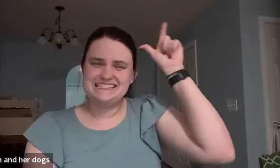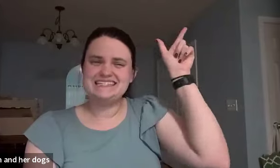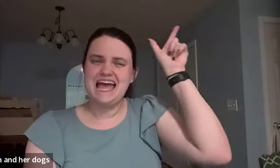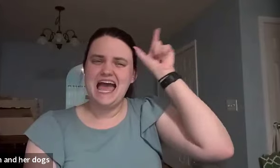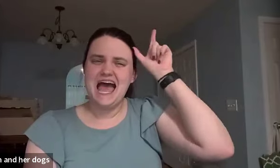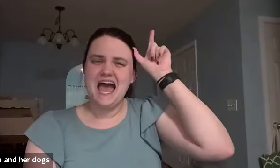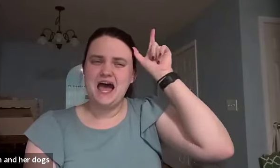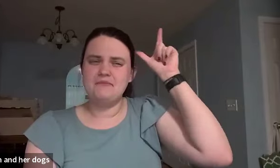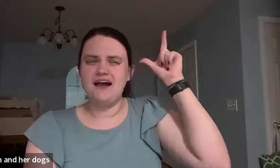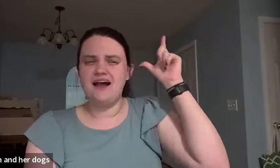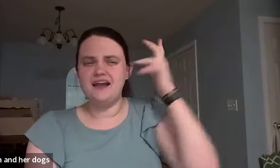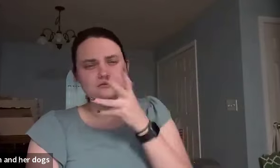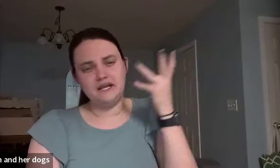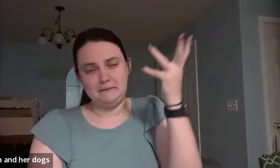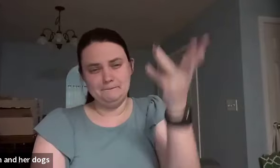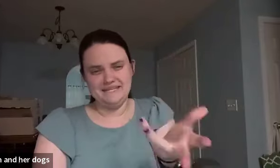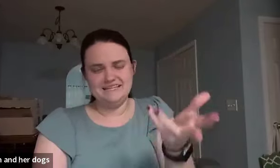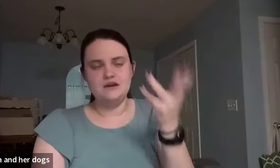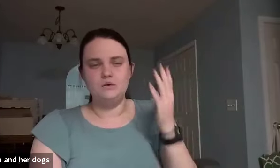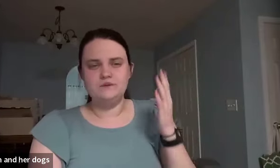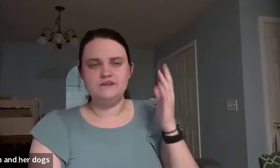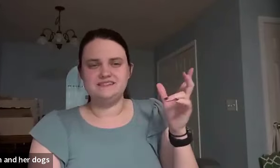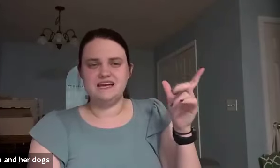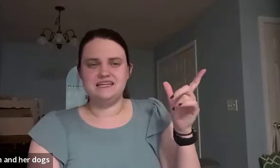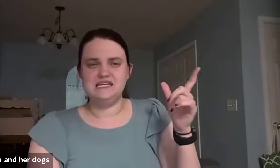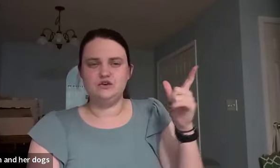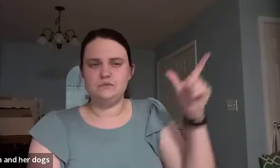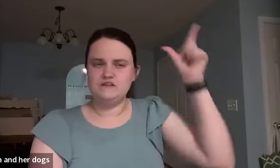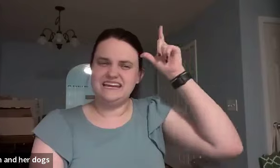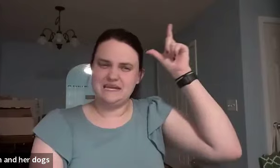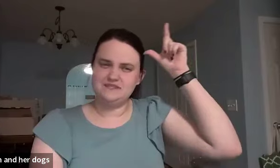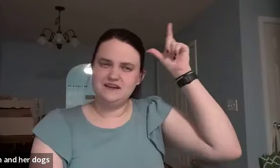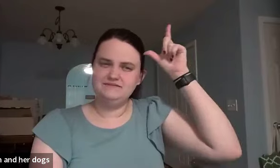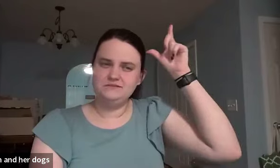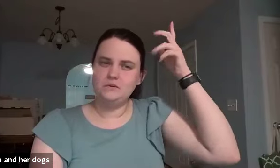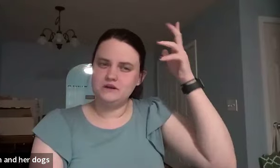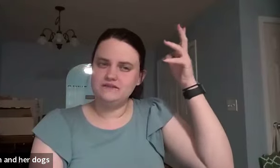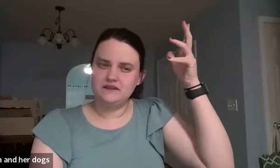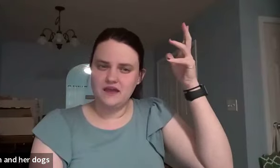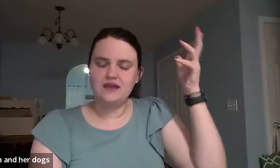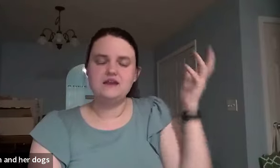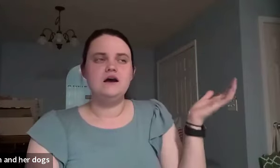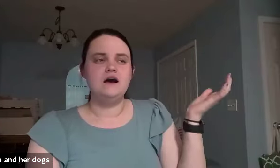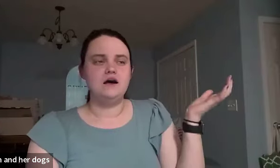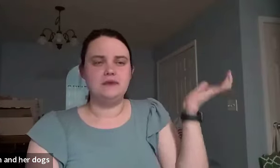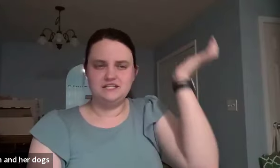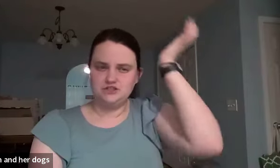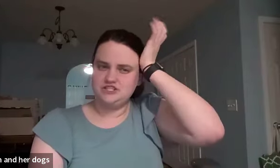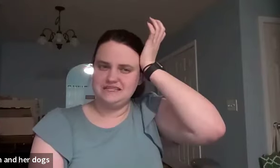lettuce. I don't recommend that only because that can look more like a name sign or anything like that. I do